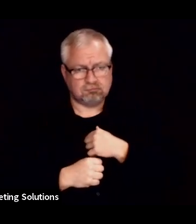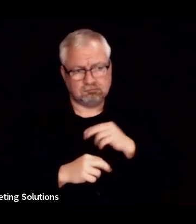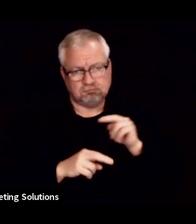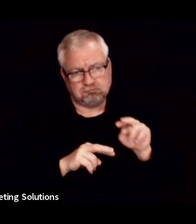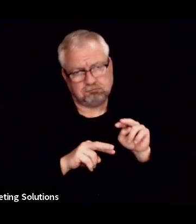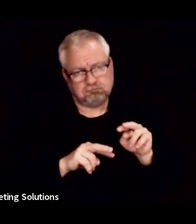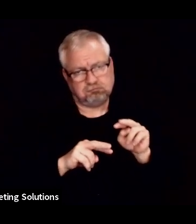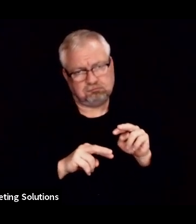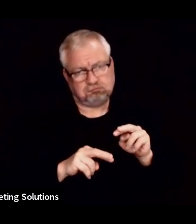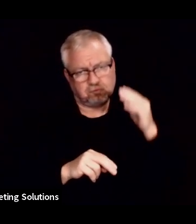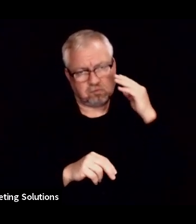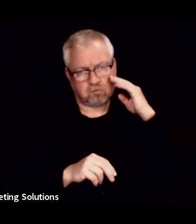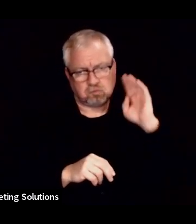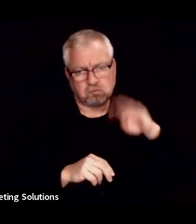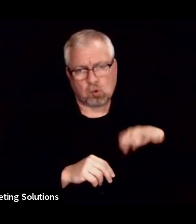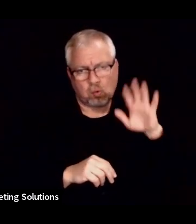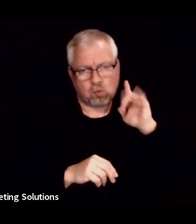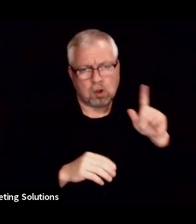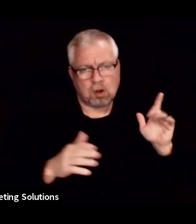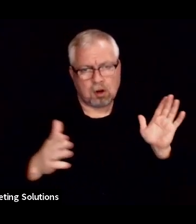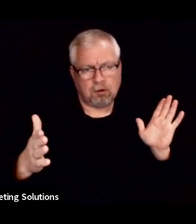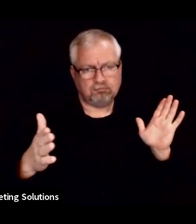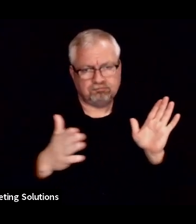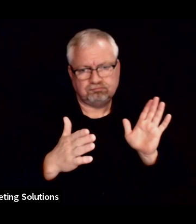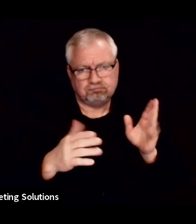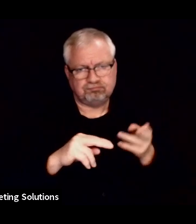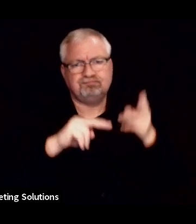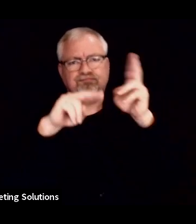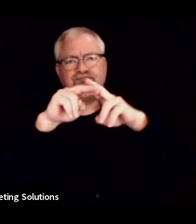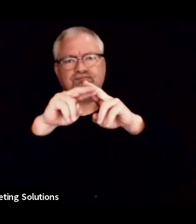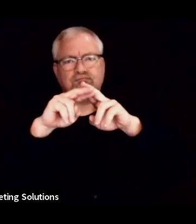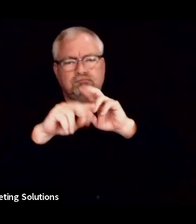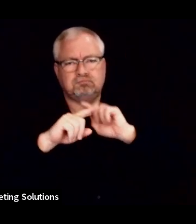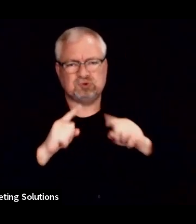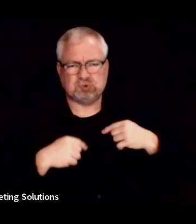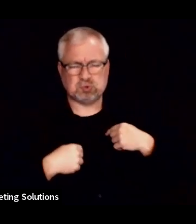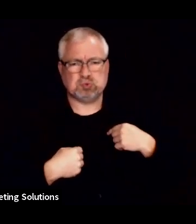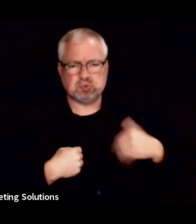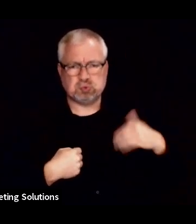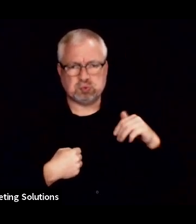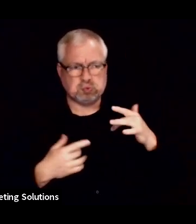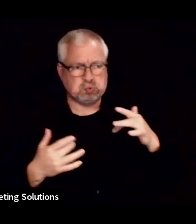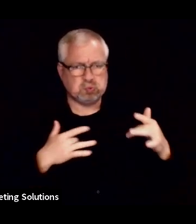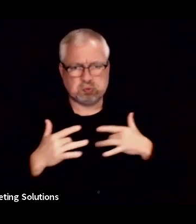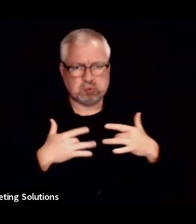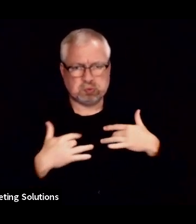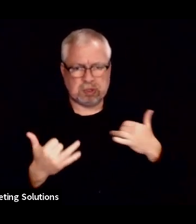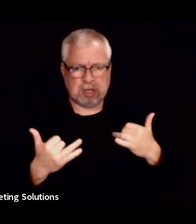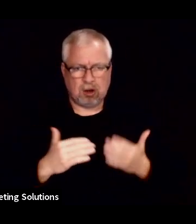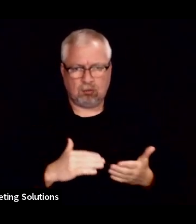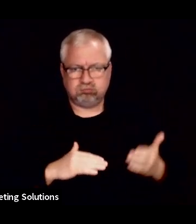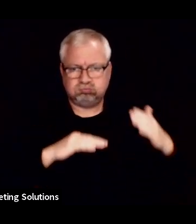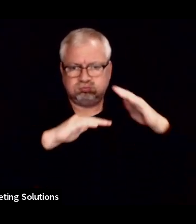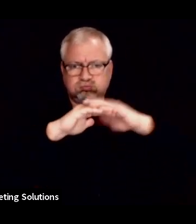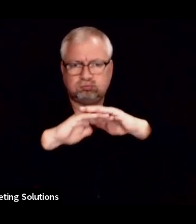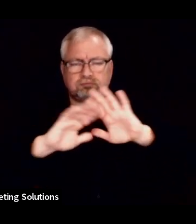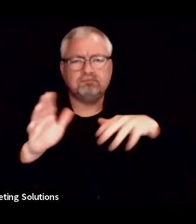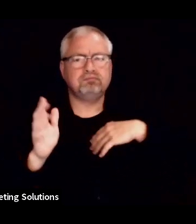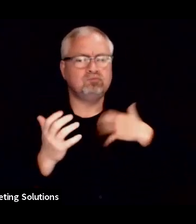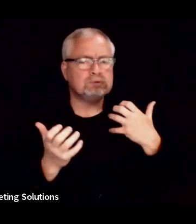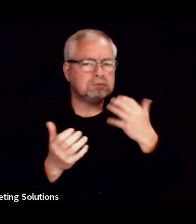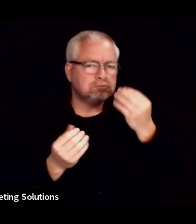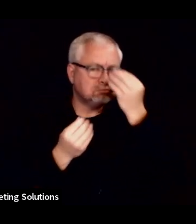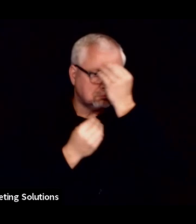still concerning to see such a large jump. Now, certainly some of that, but not all of that, is due to a higher testing